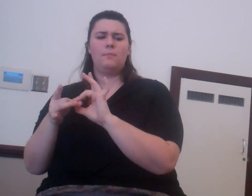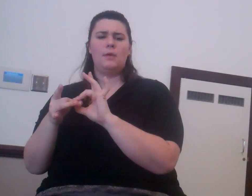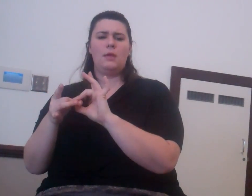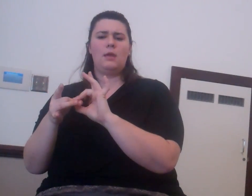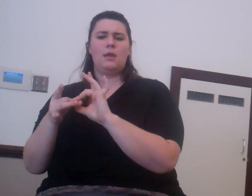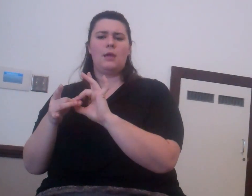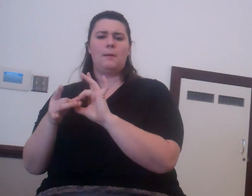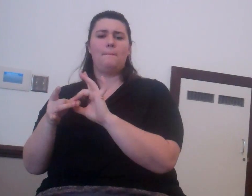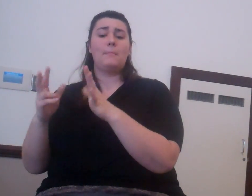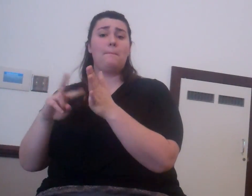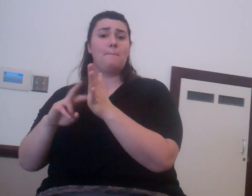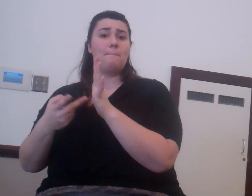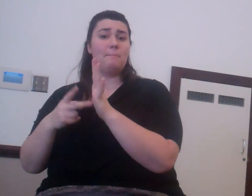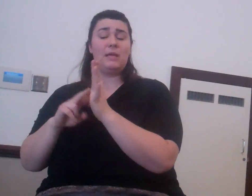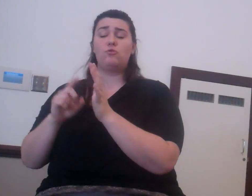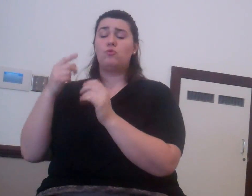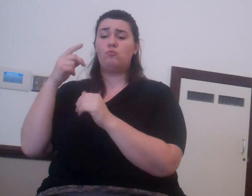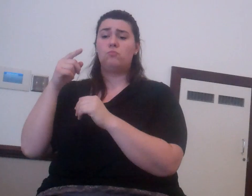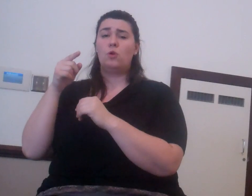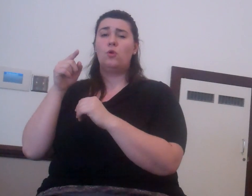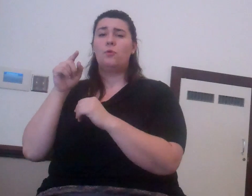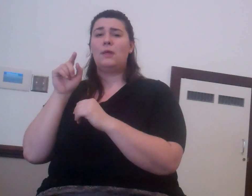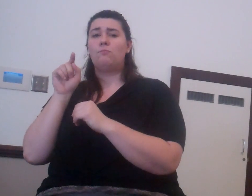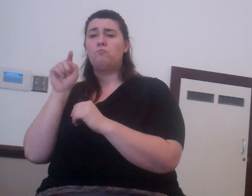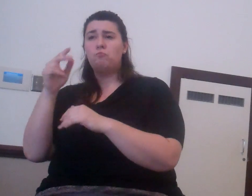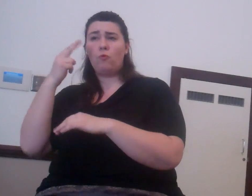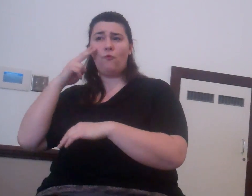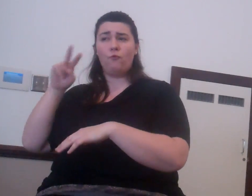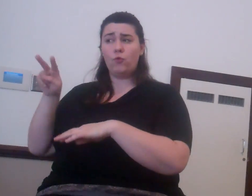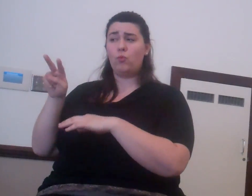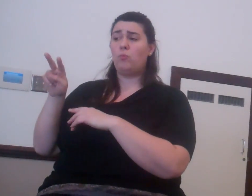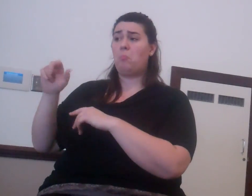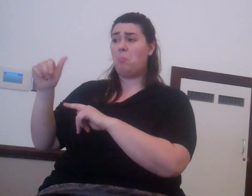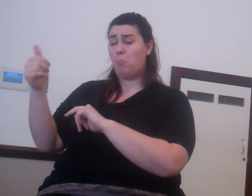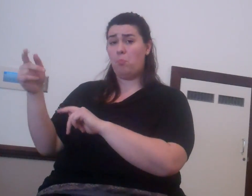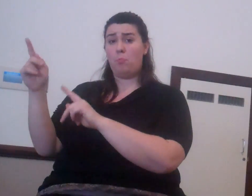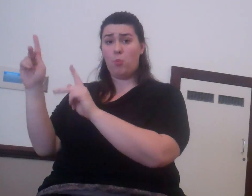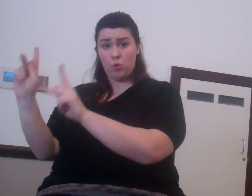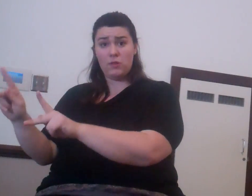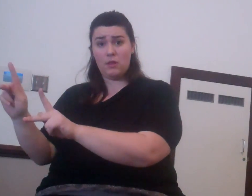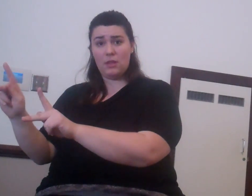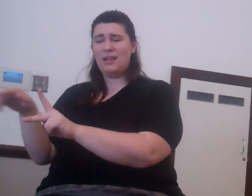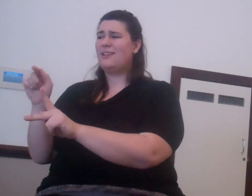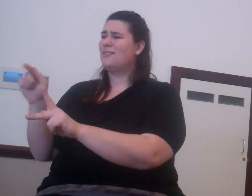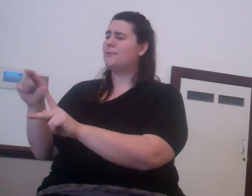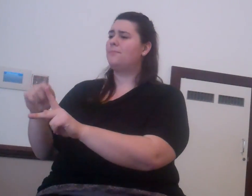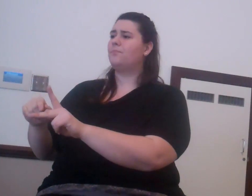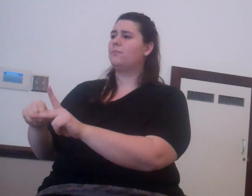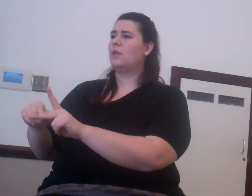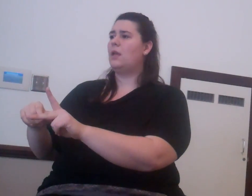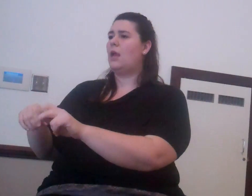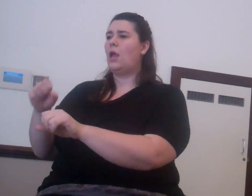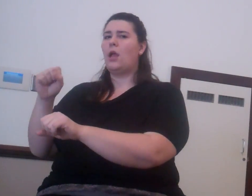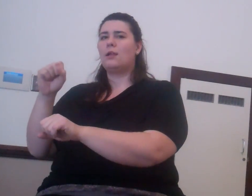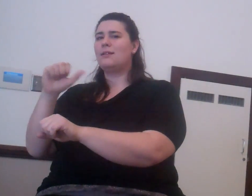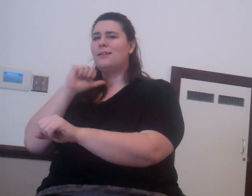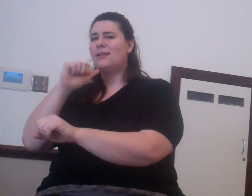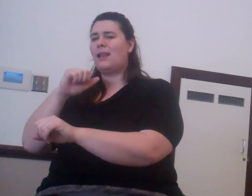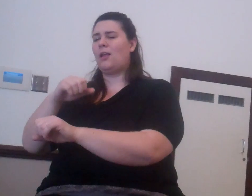as kind of a whole person, or not just a coworker, that they mean something to you, right? That you're there for them,